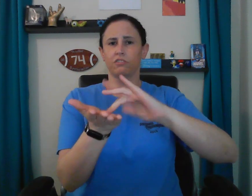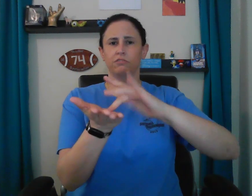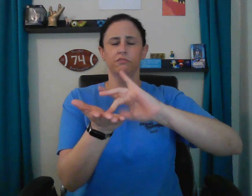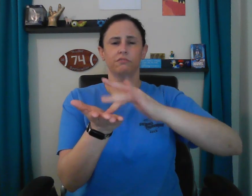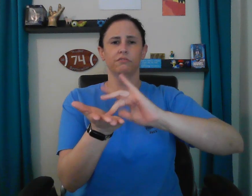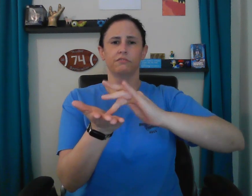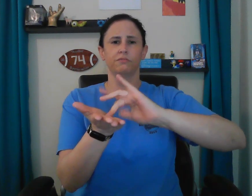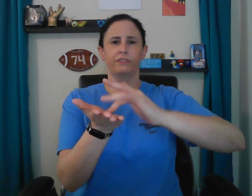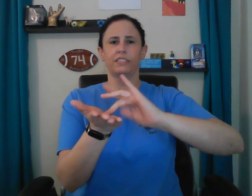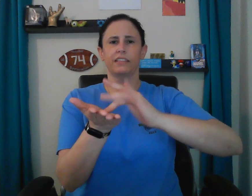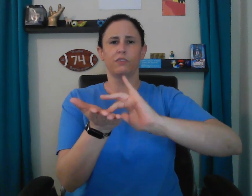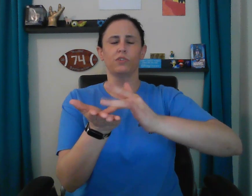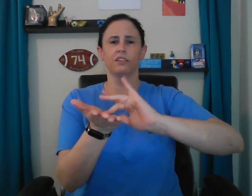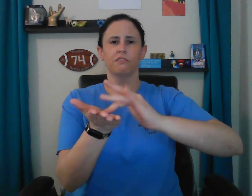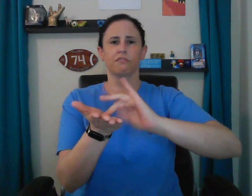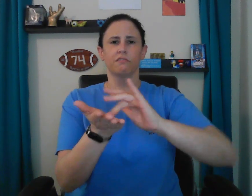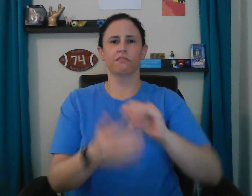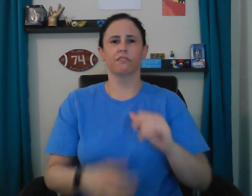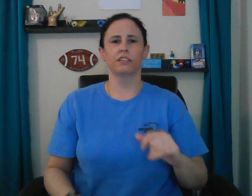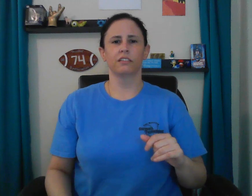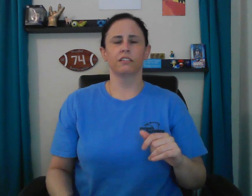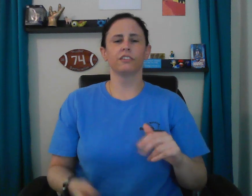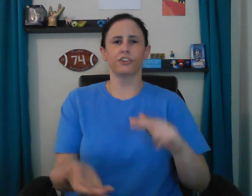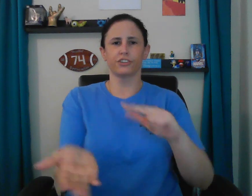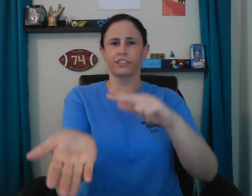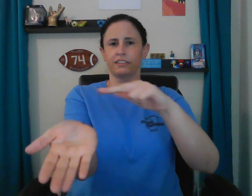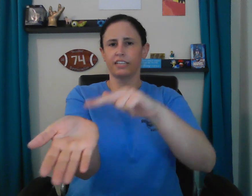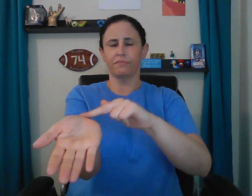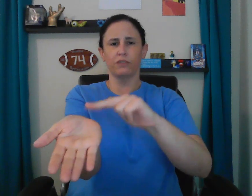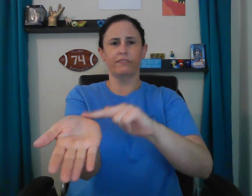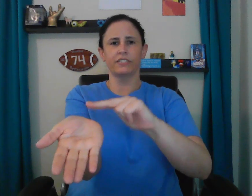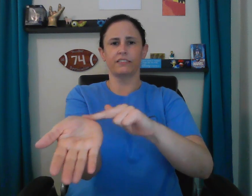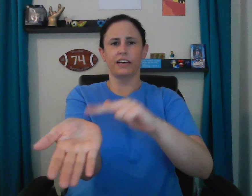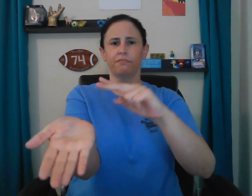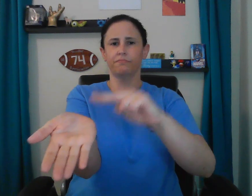Medical, we've seen that one. Nursing, same thing, we've seen that.